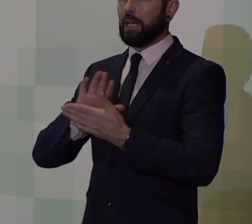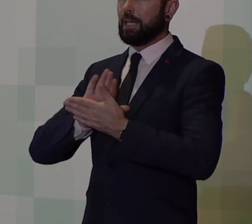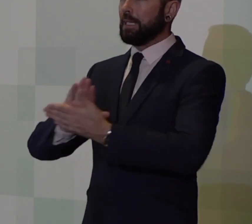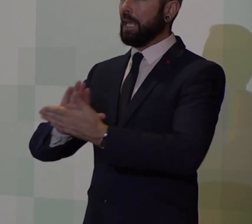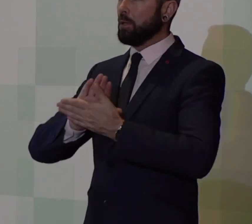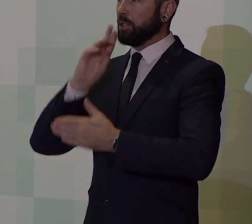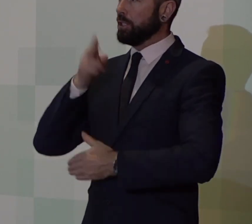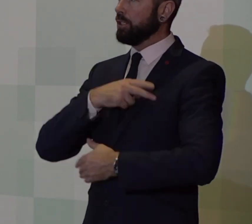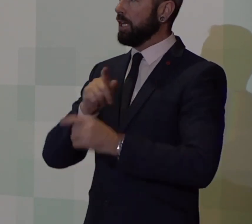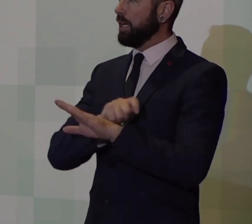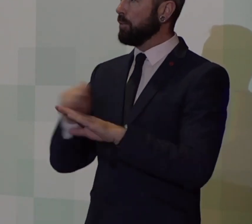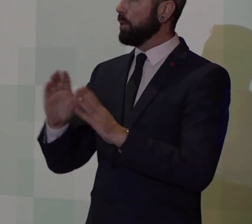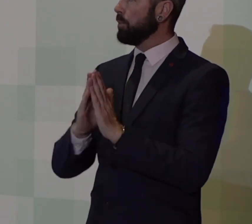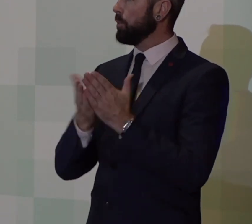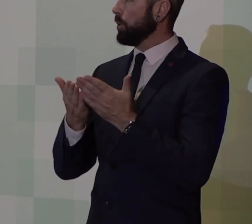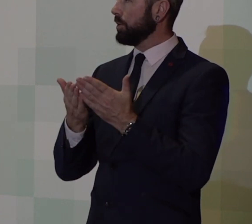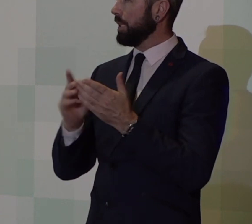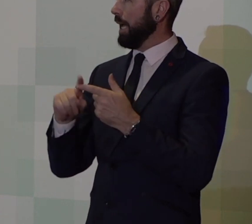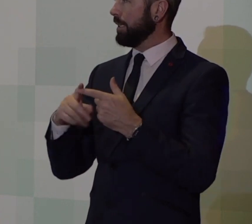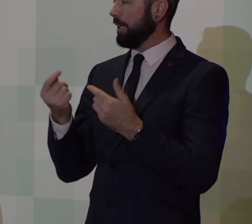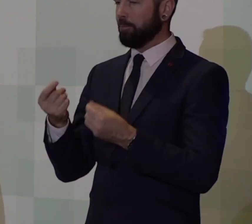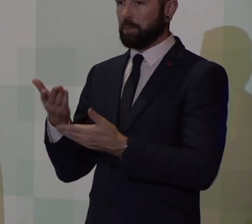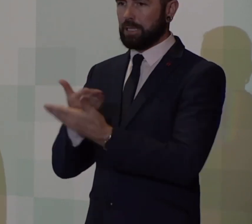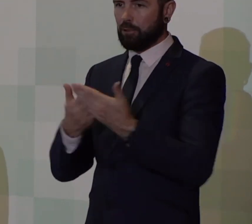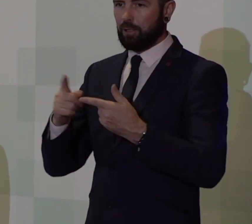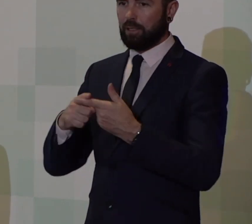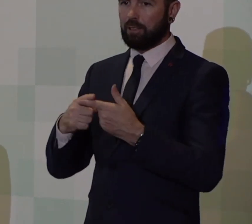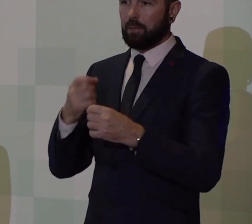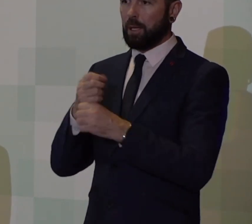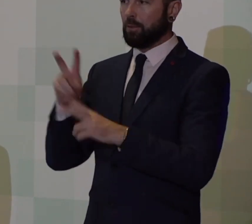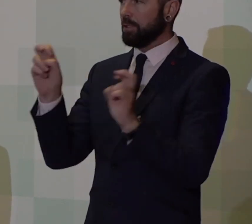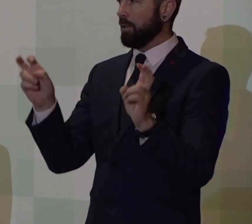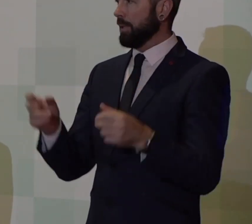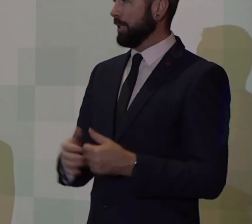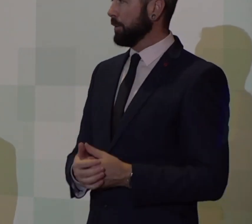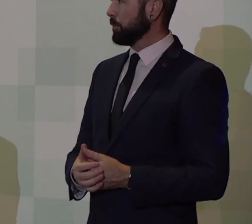and materials and have debates and discussions on this topic.